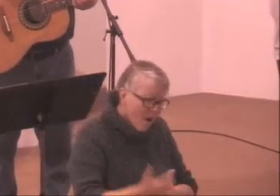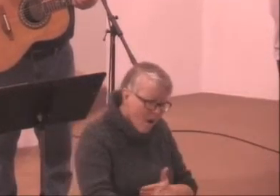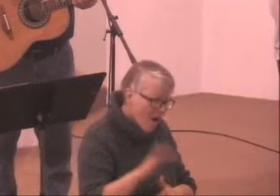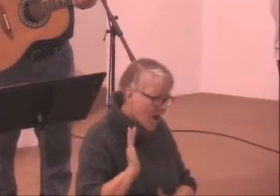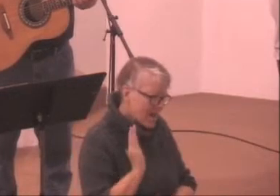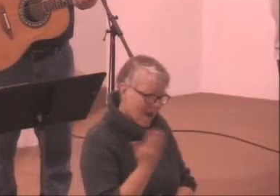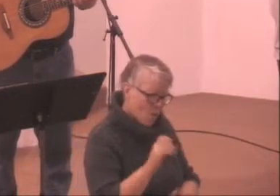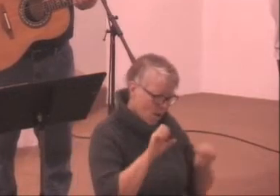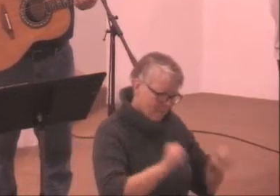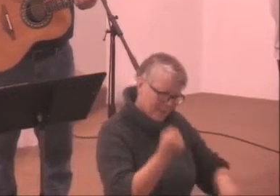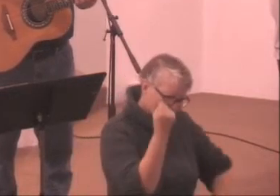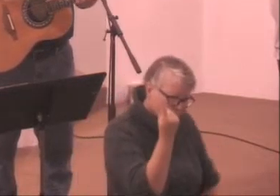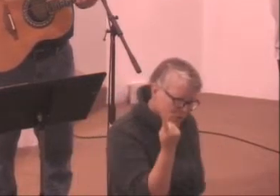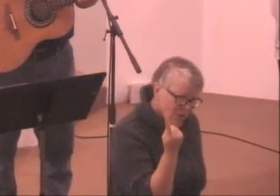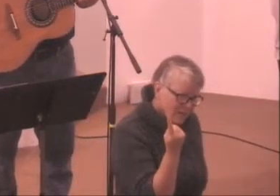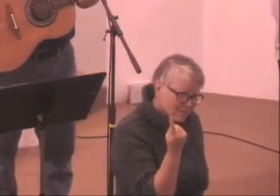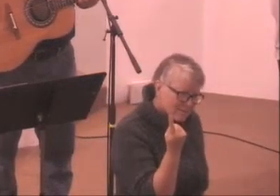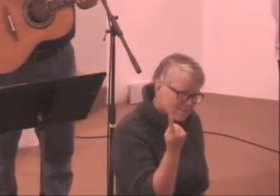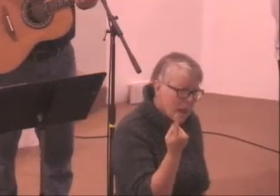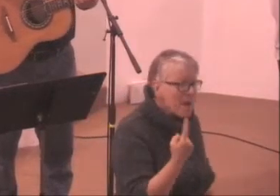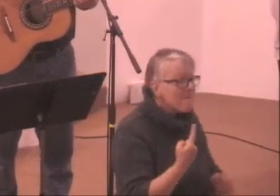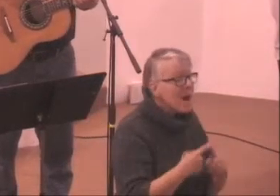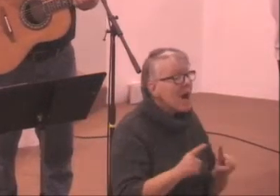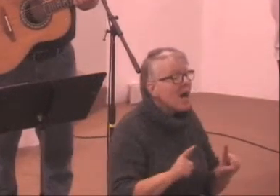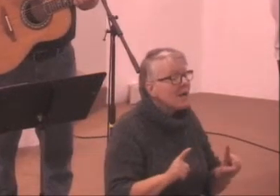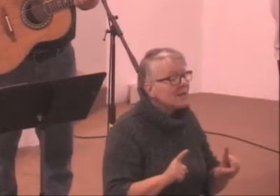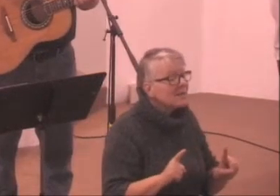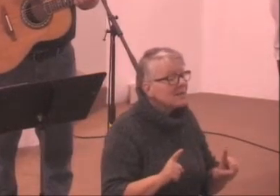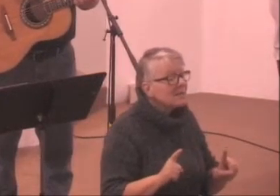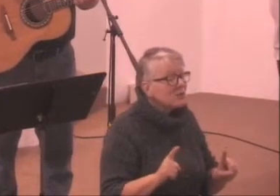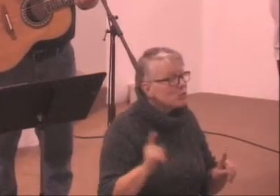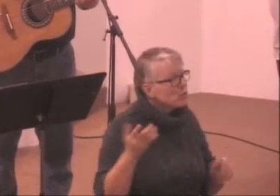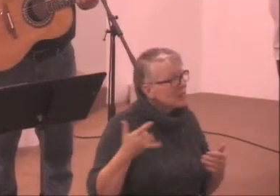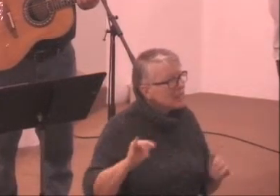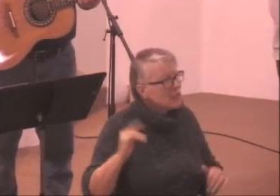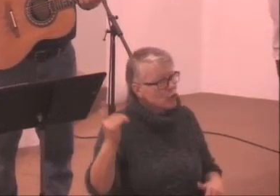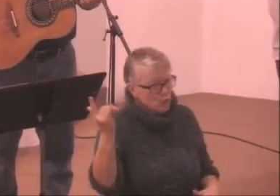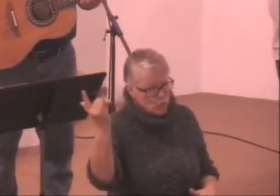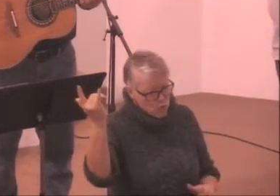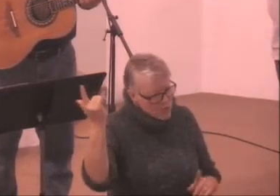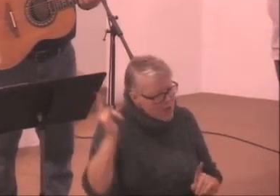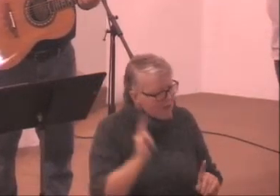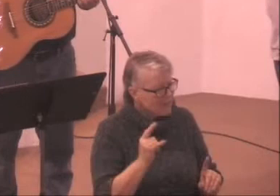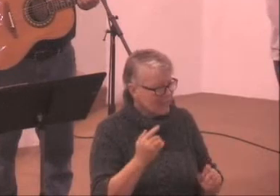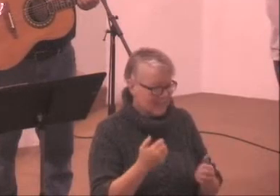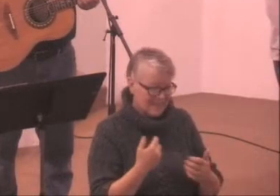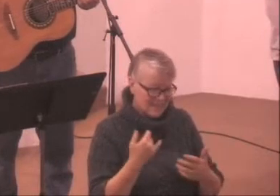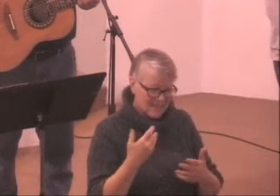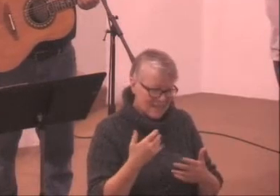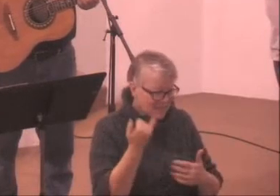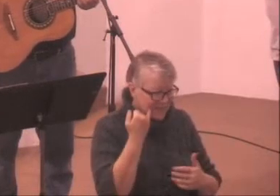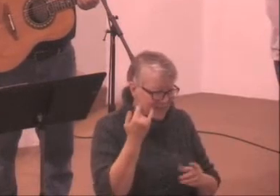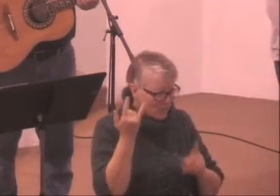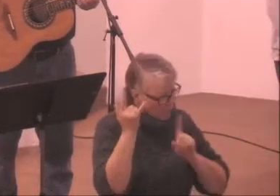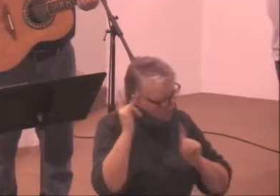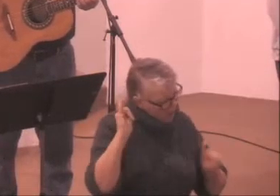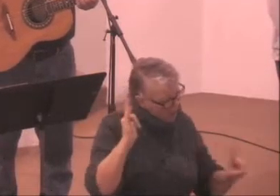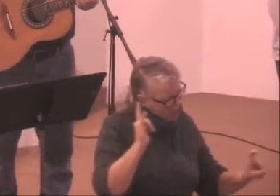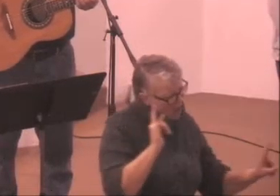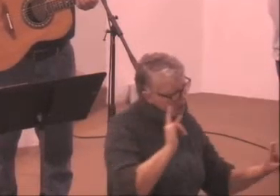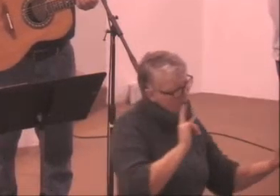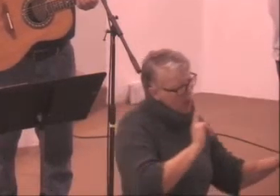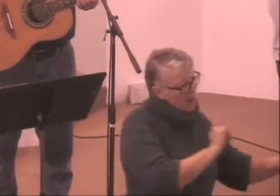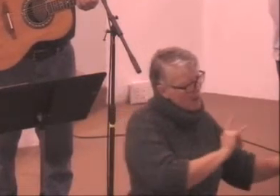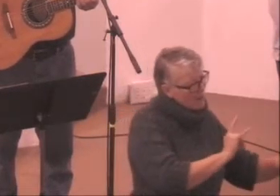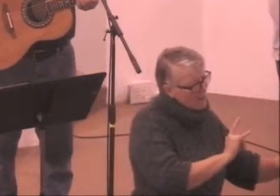comprehension. But Lord, still you loved us when we run from you. And Lord, you're there with open arms to receive us. In